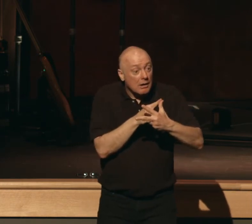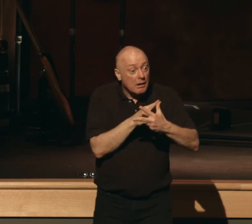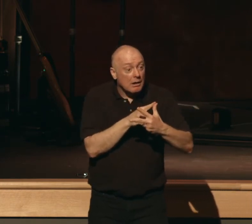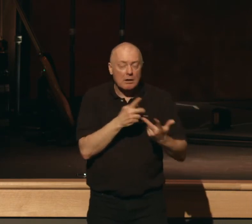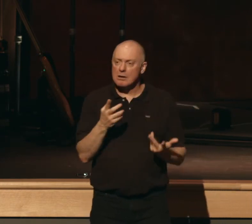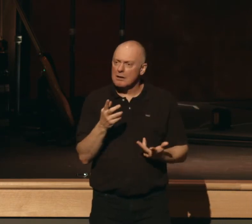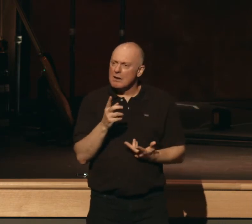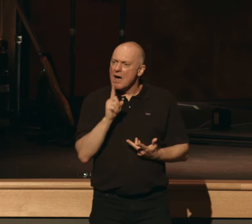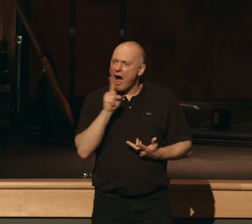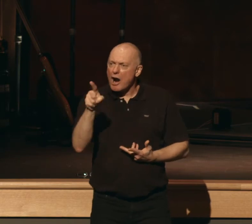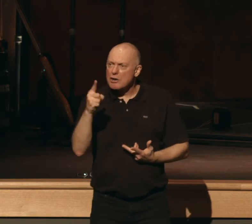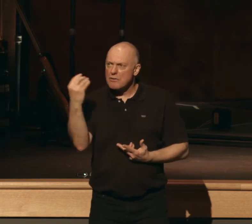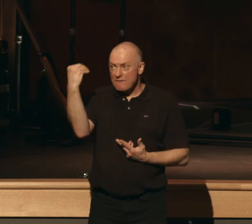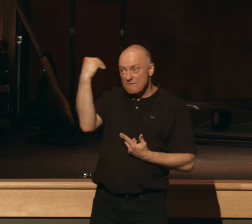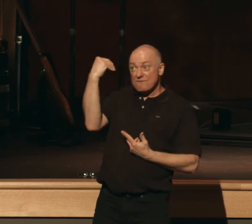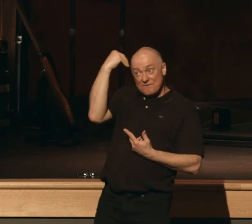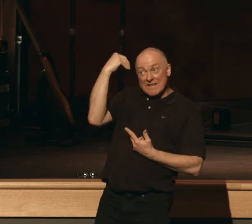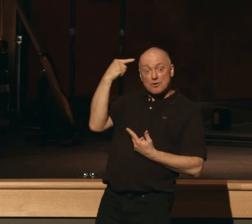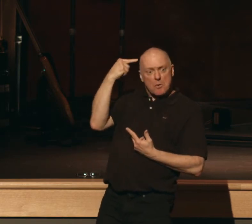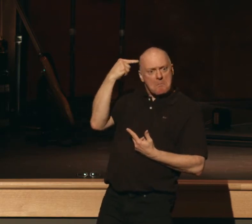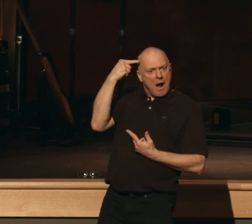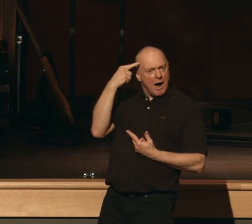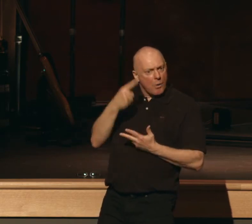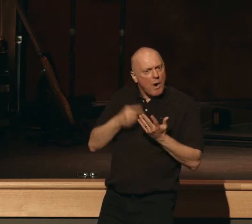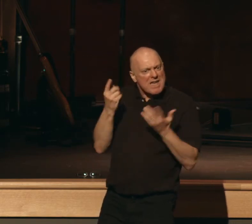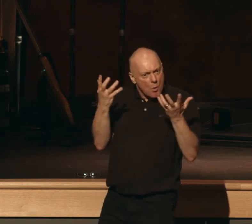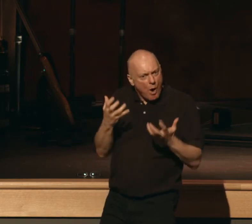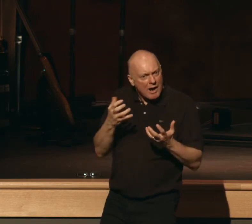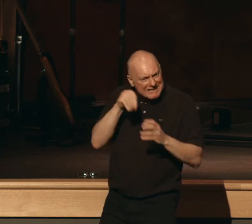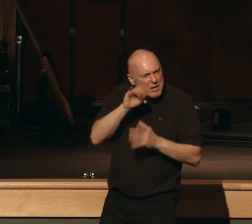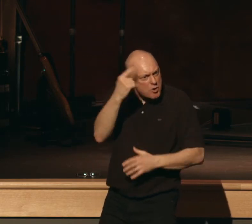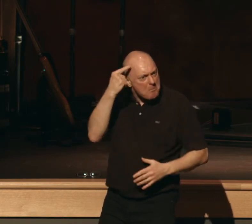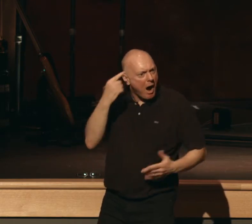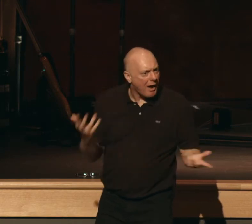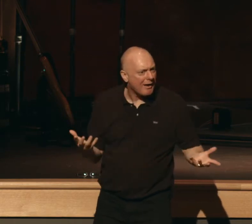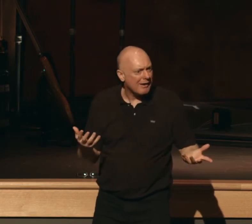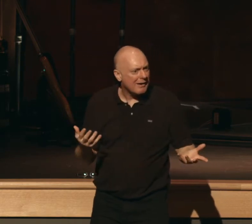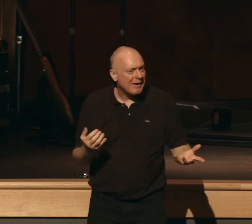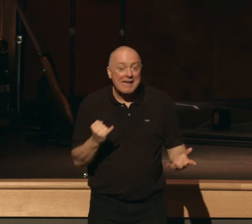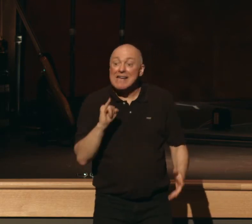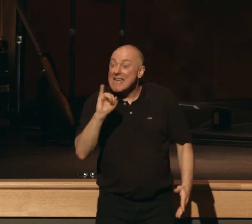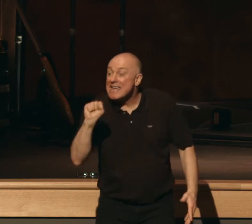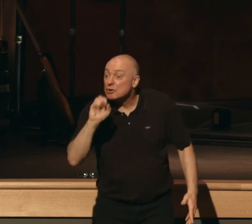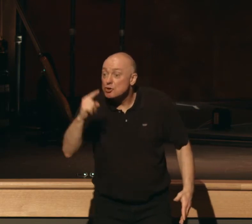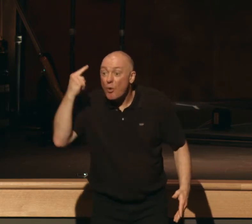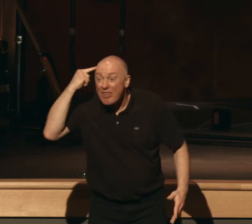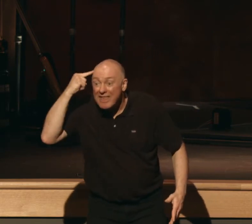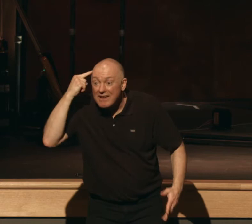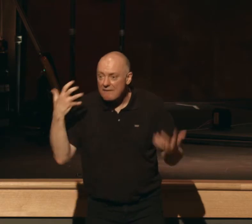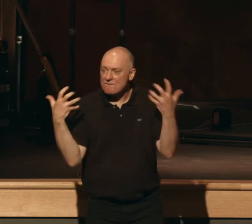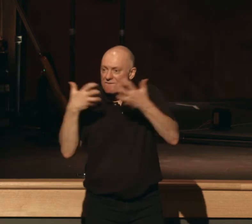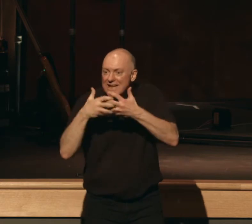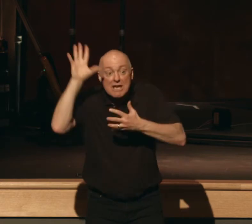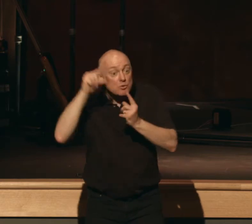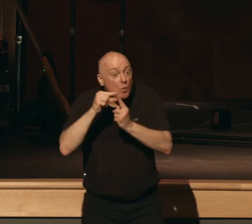Are we putting into our minds what he wants us to put into our minds? Is your thinking in line with his